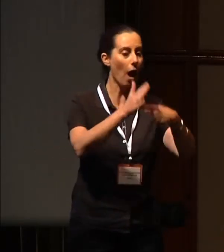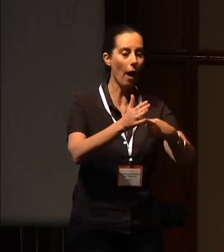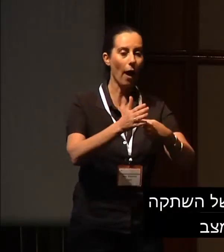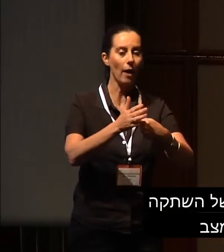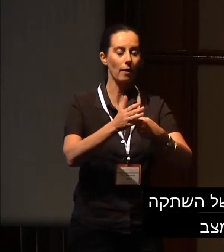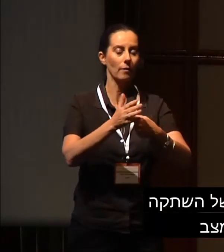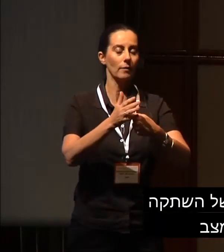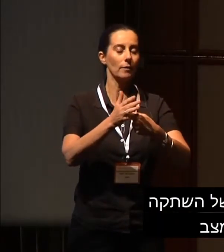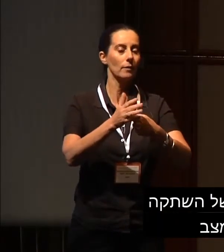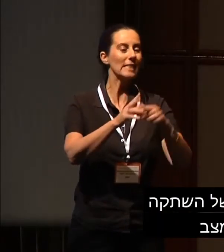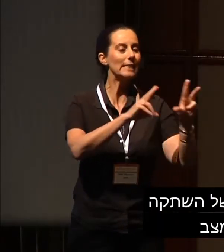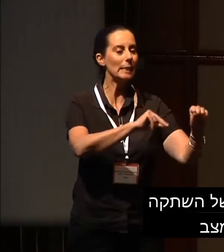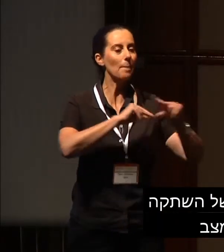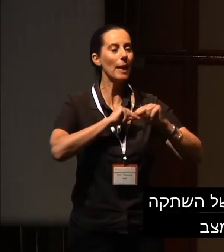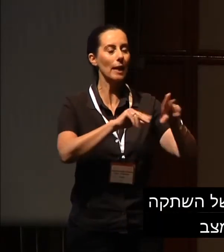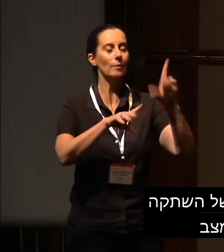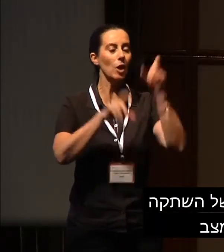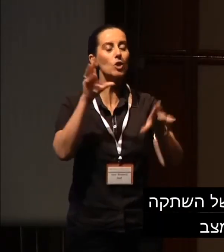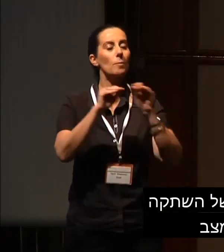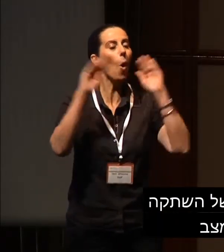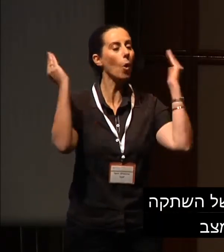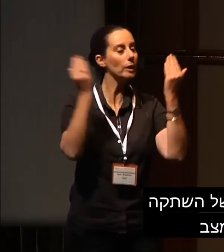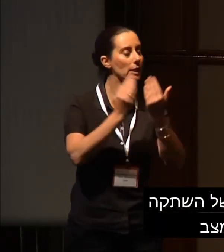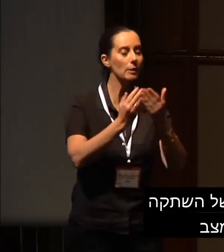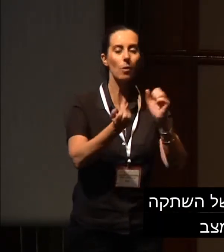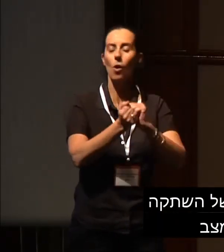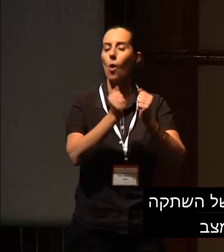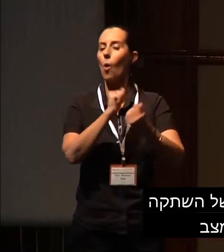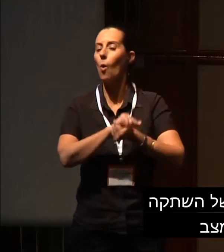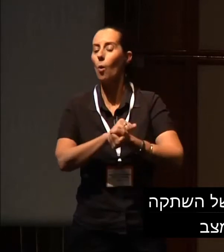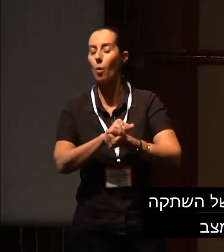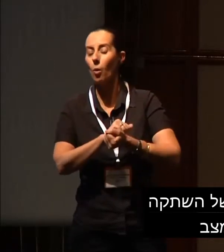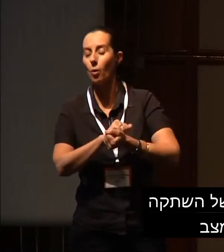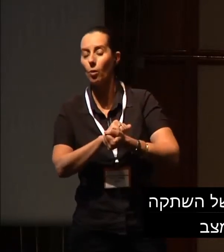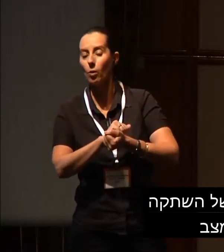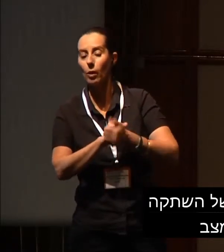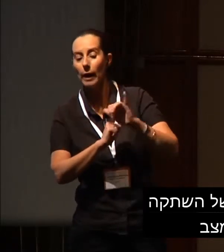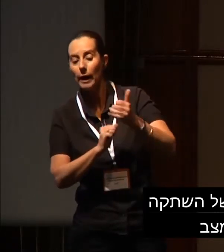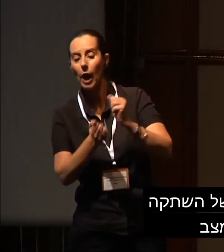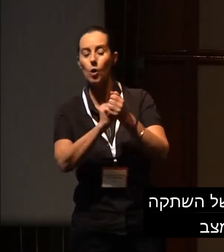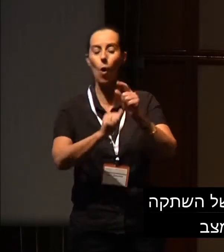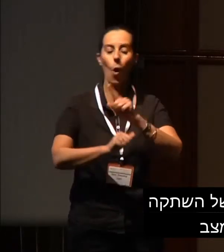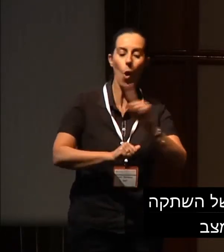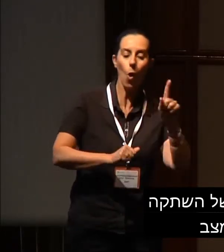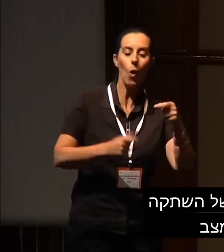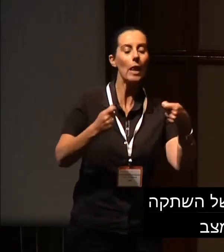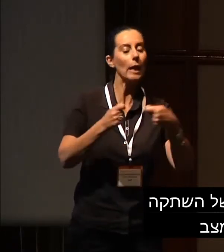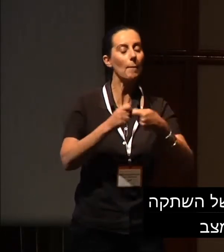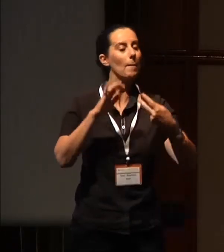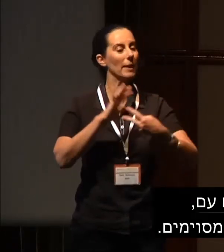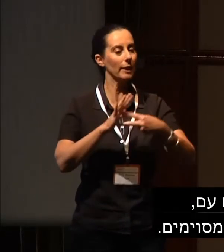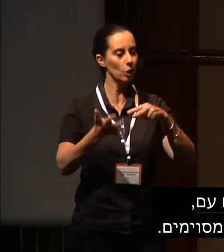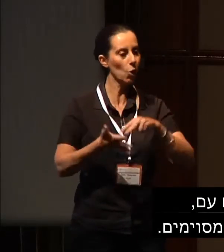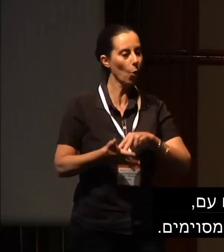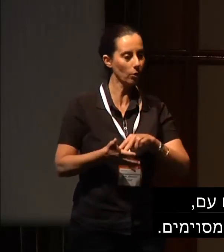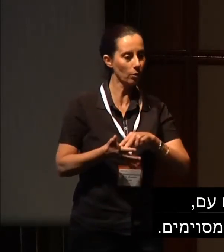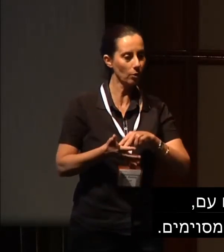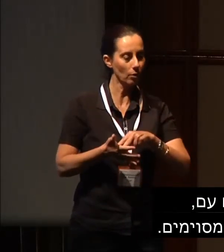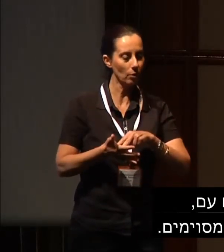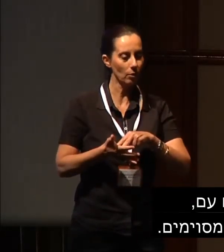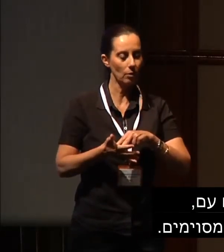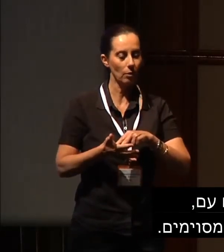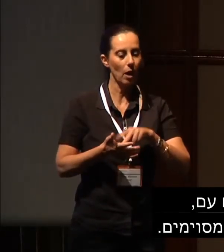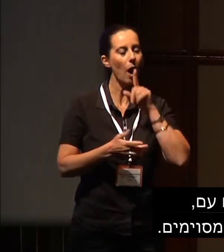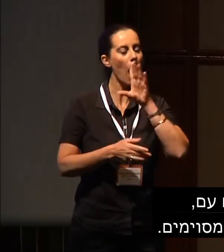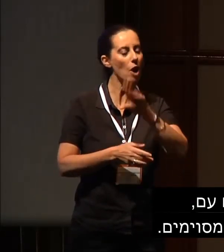persons, and whether or not such a form of silencing or elimination of this condition would lead to